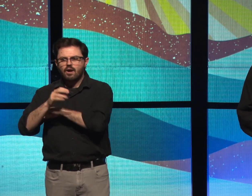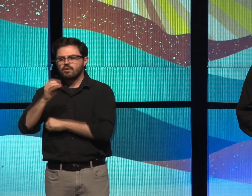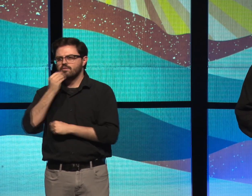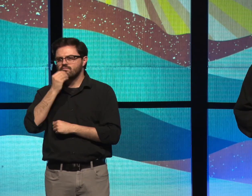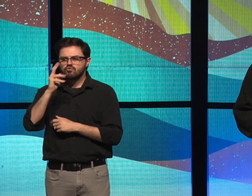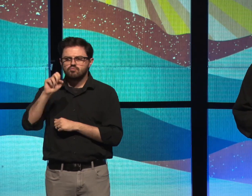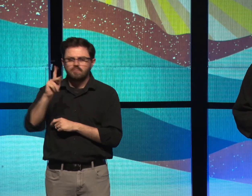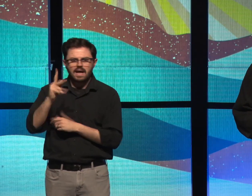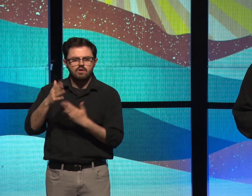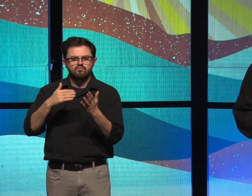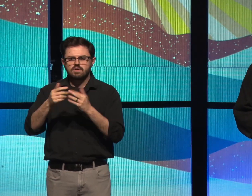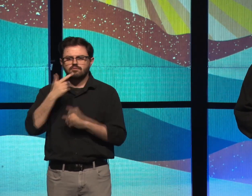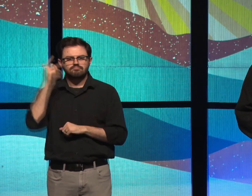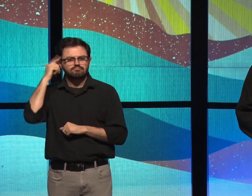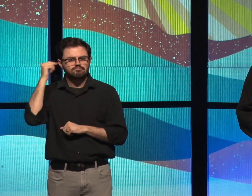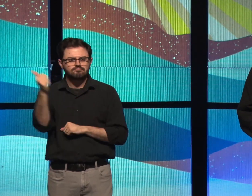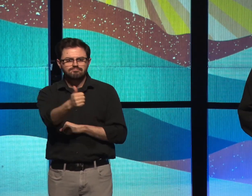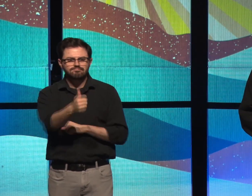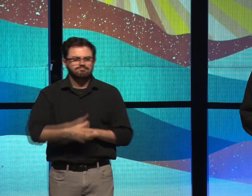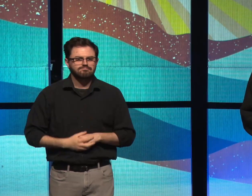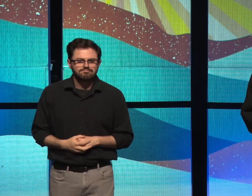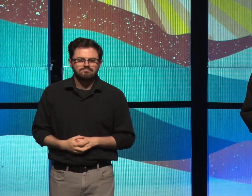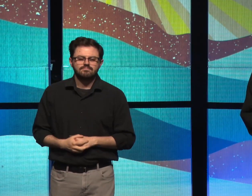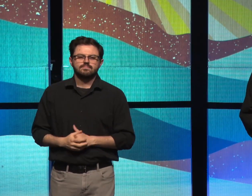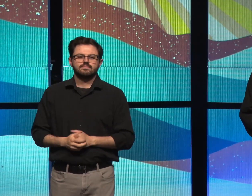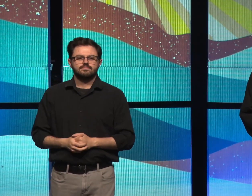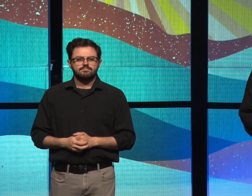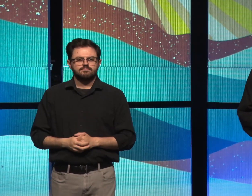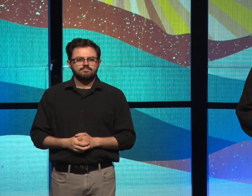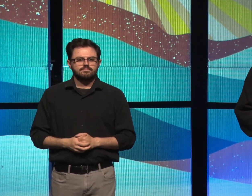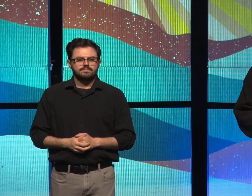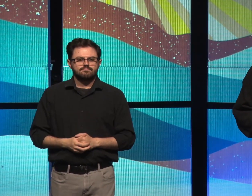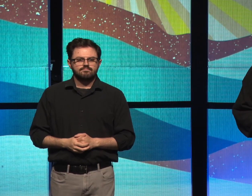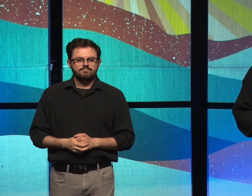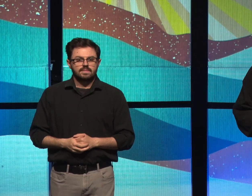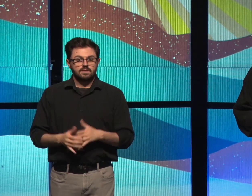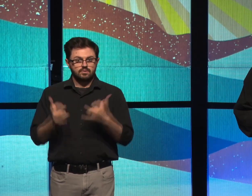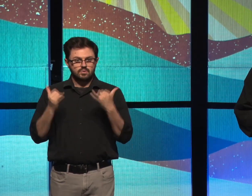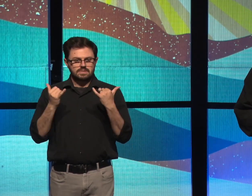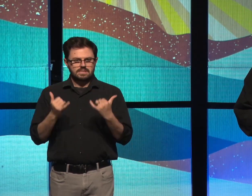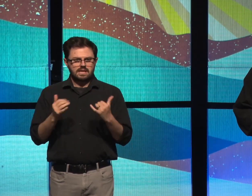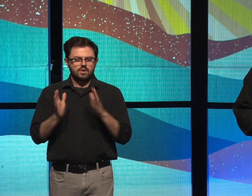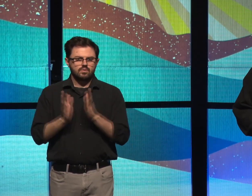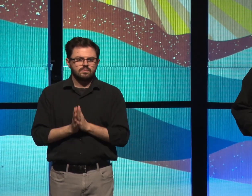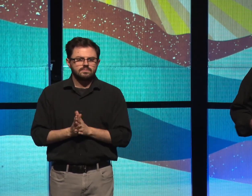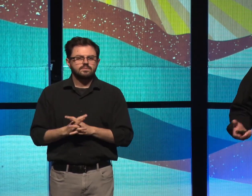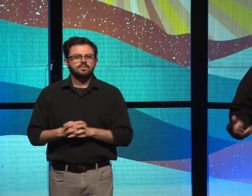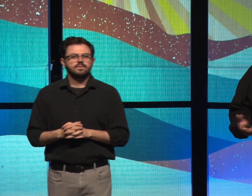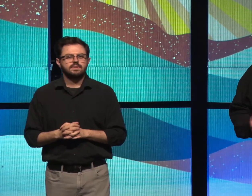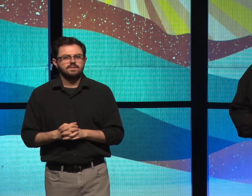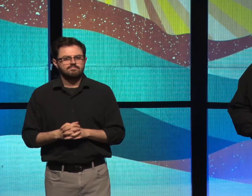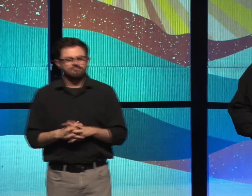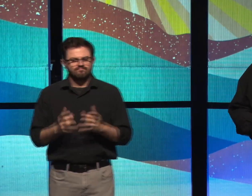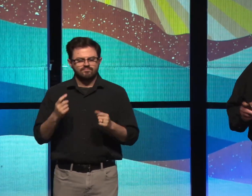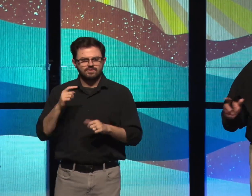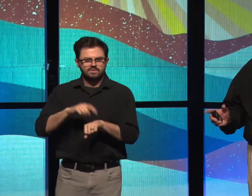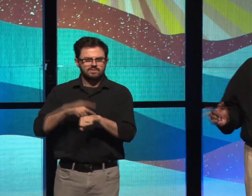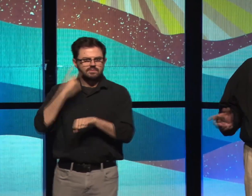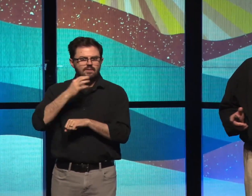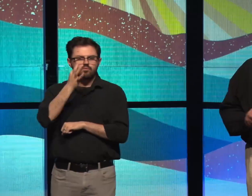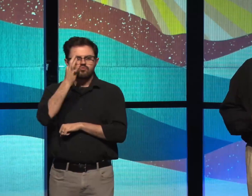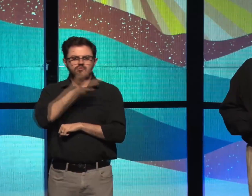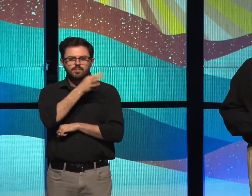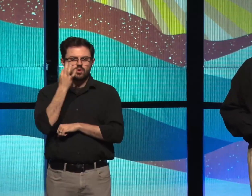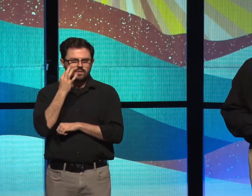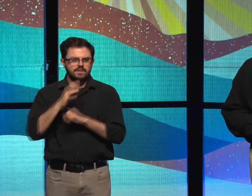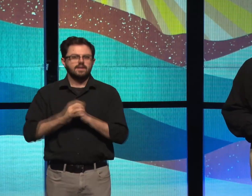any organization of your choice. So now we are going to move to our time of communion. Each